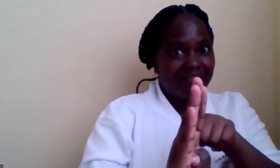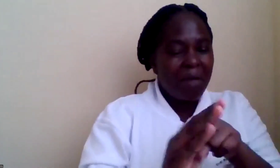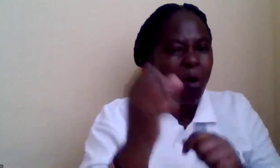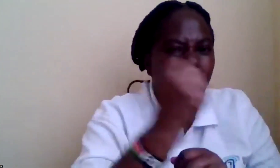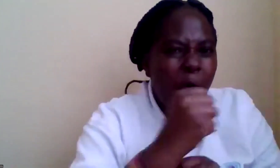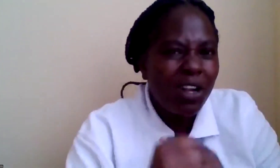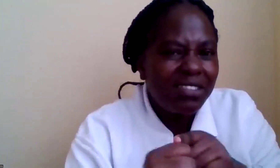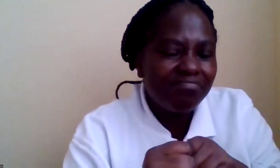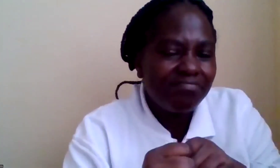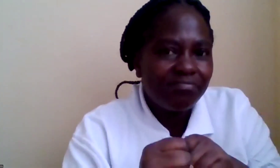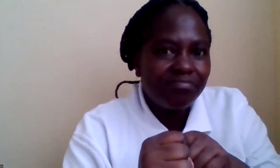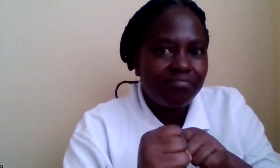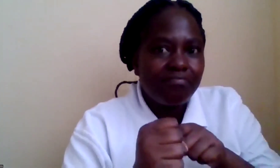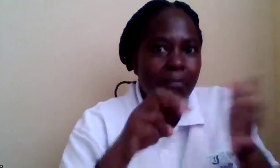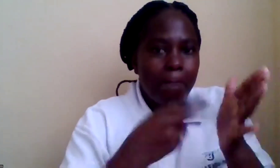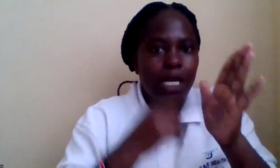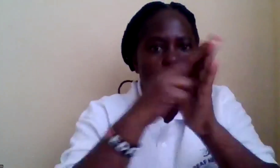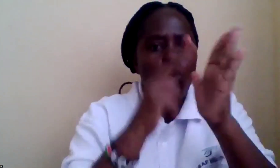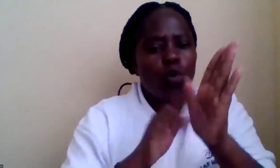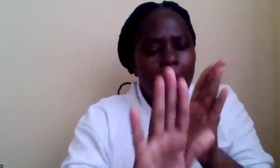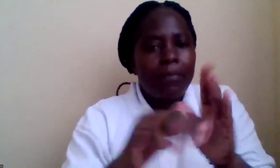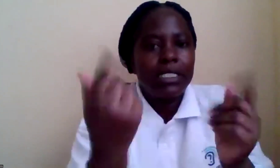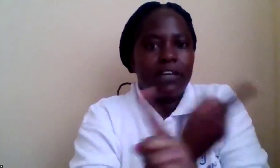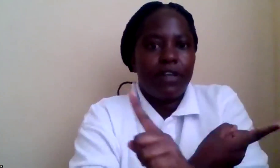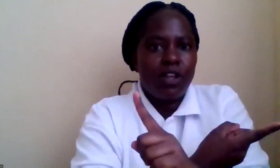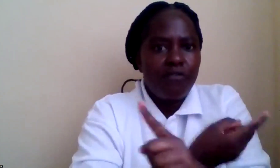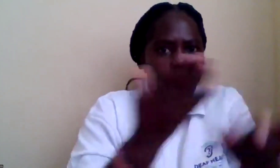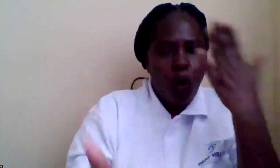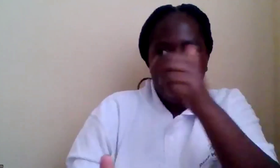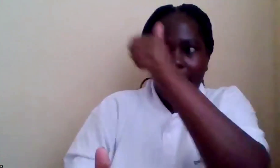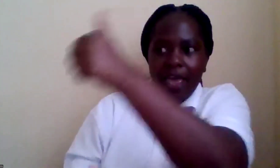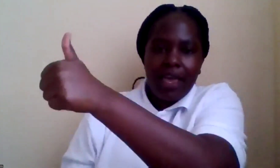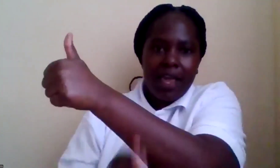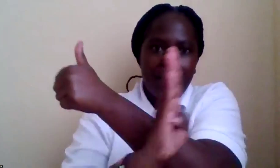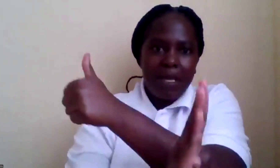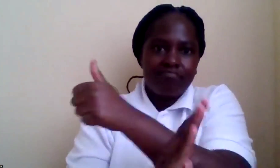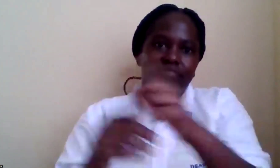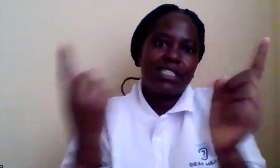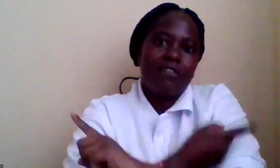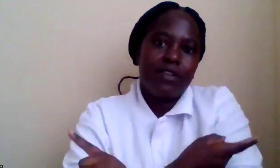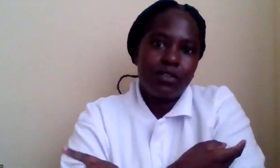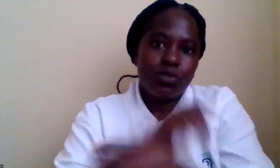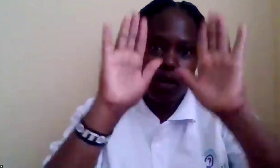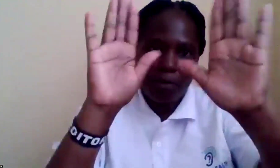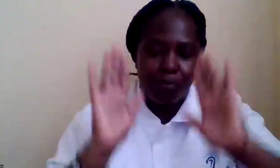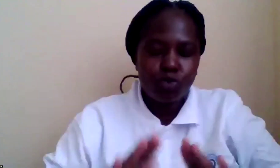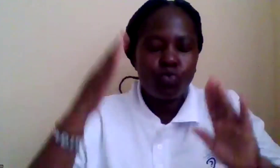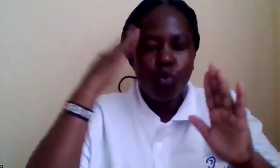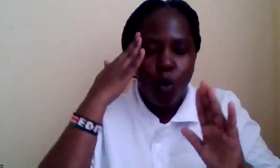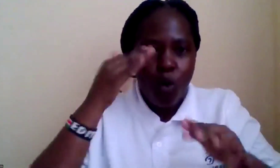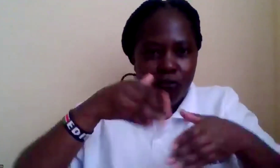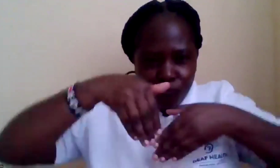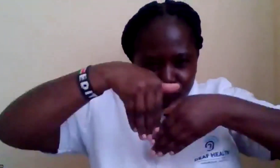see, their guidelines will be very different. So that's why it is really important to, you know, go to a